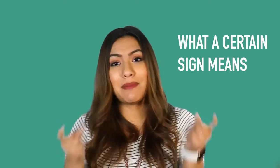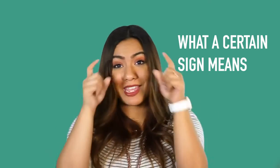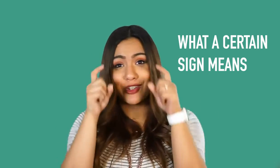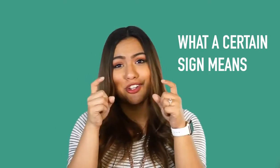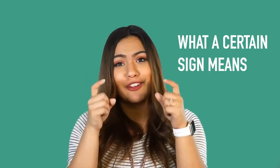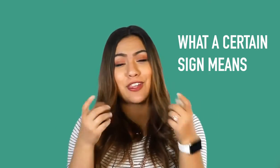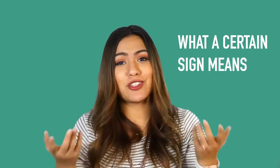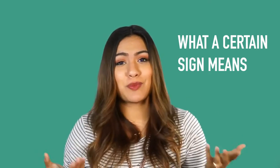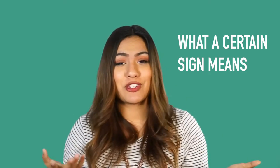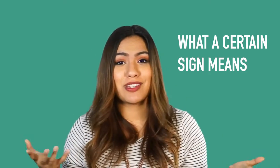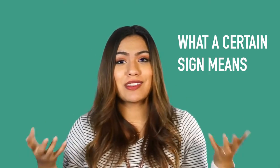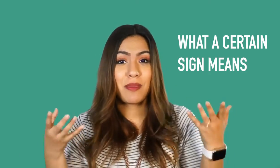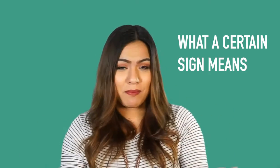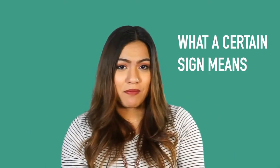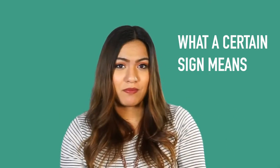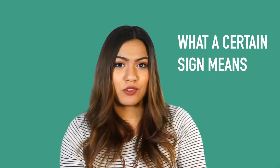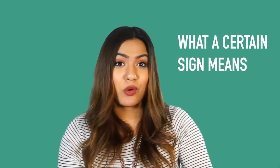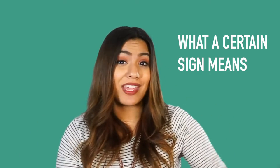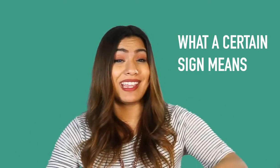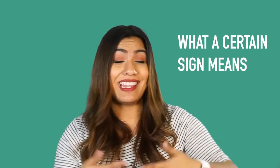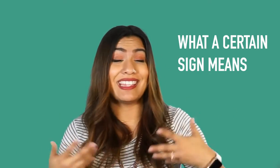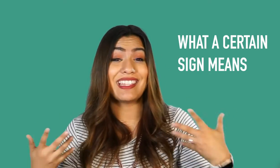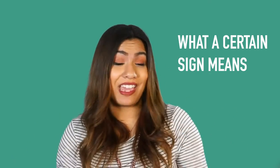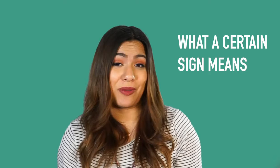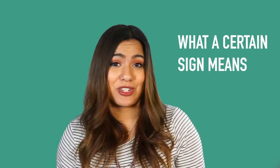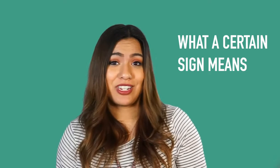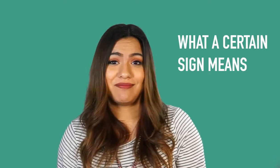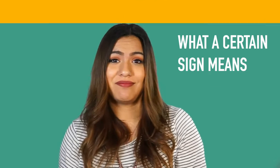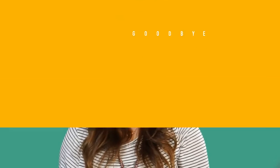again, making sure your facial expressions note that it is a question.